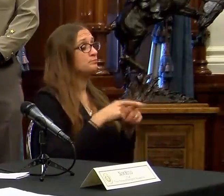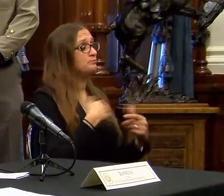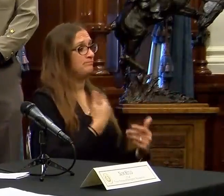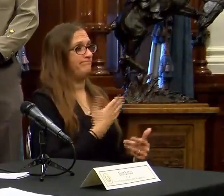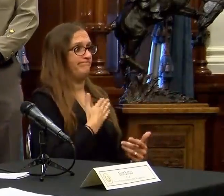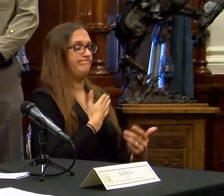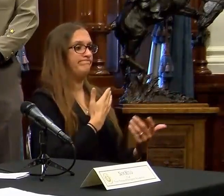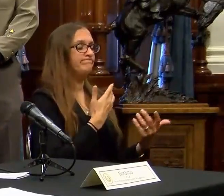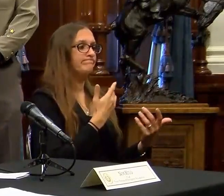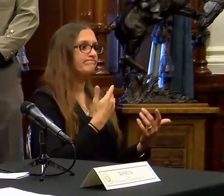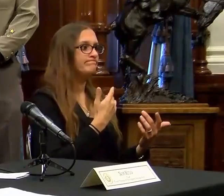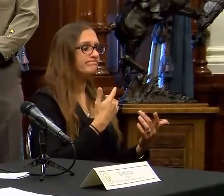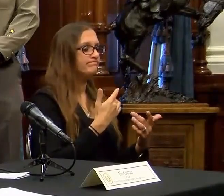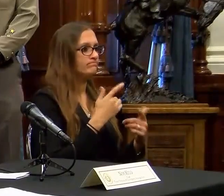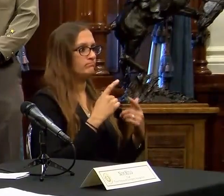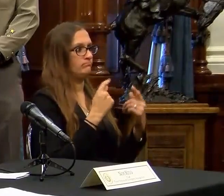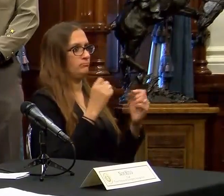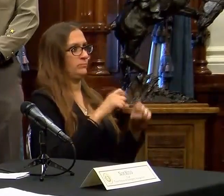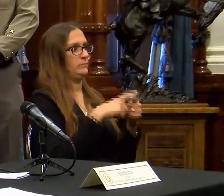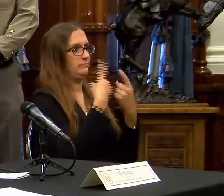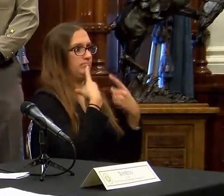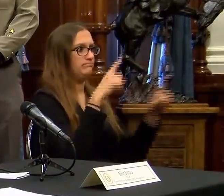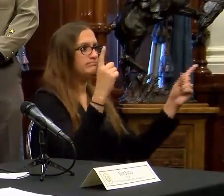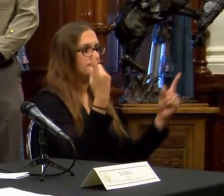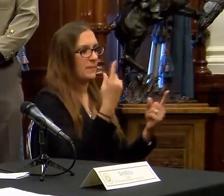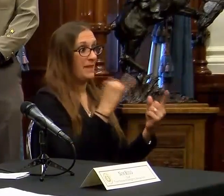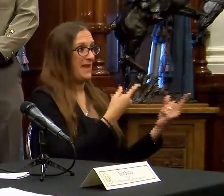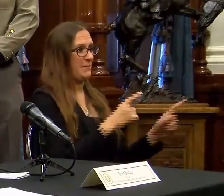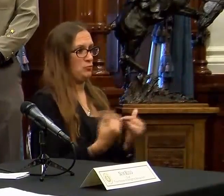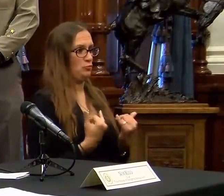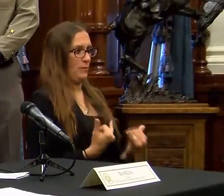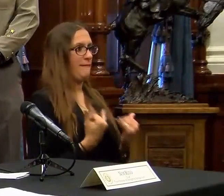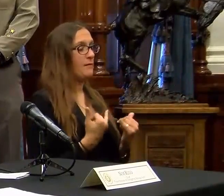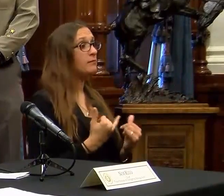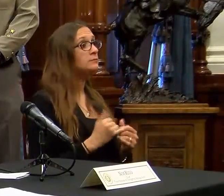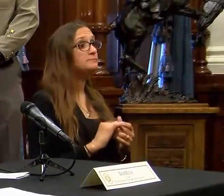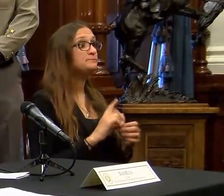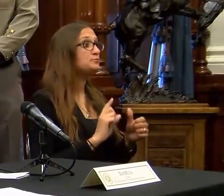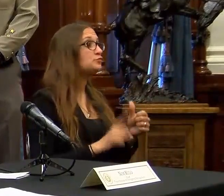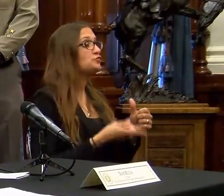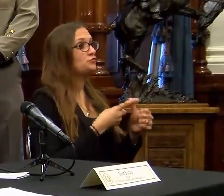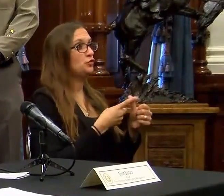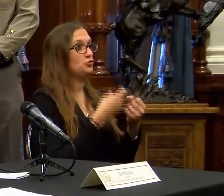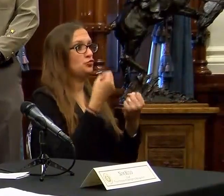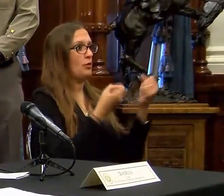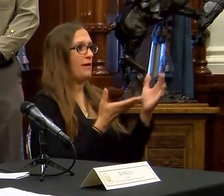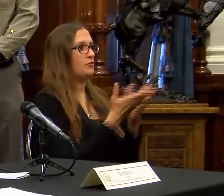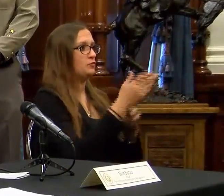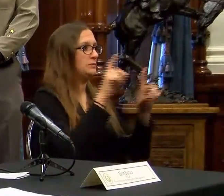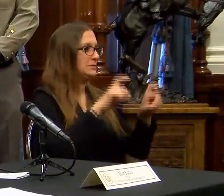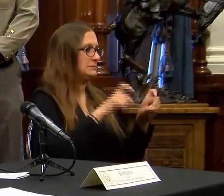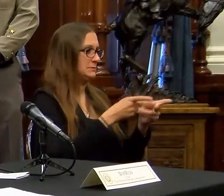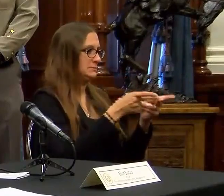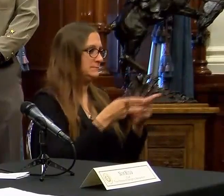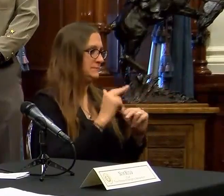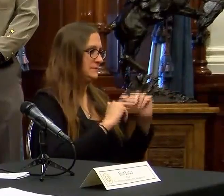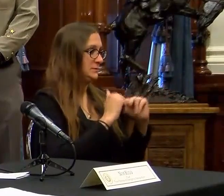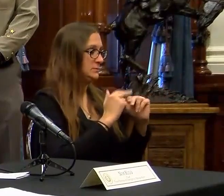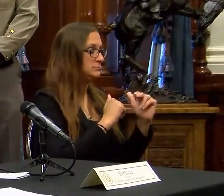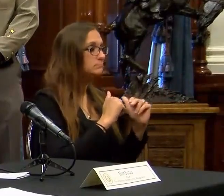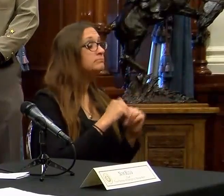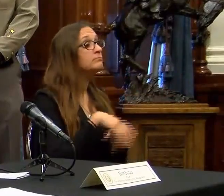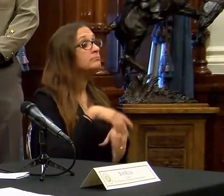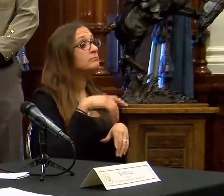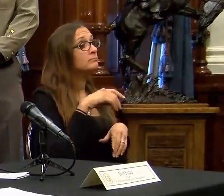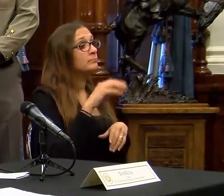something that's happening as we speak right now. It's the first drive-through testing facility. I'm pleased to